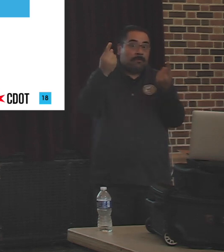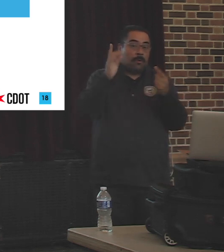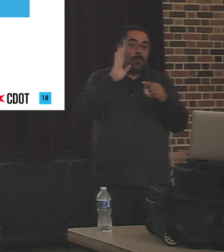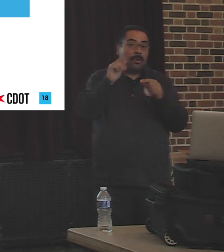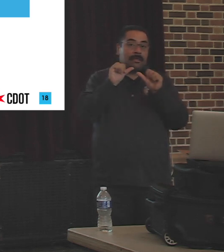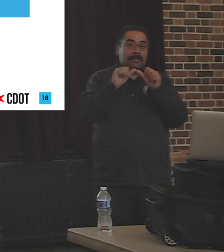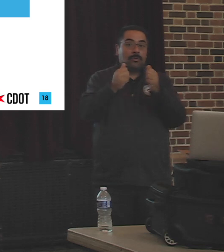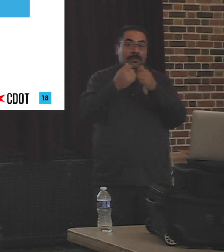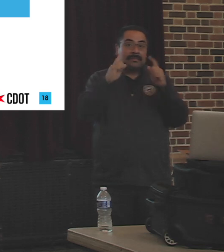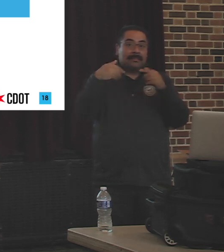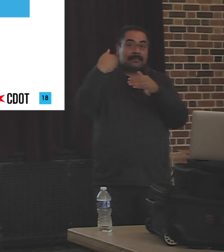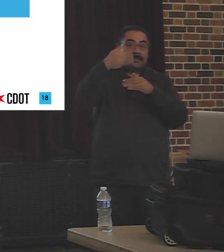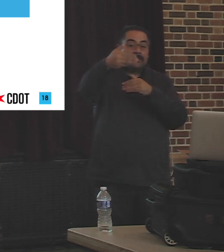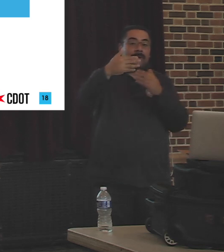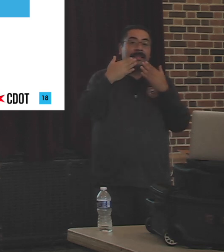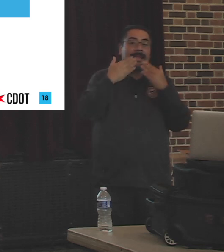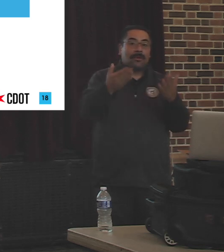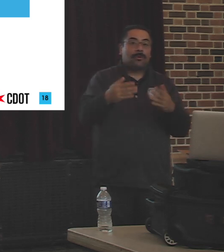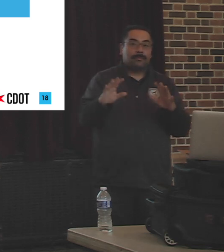coming years. So thank you.